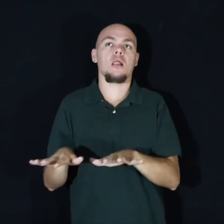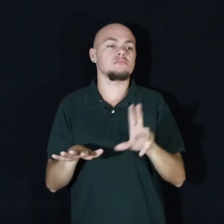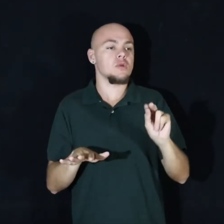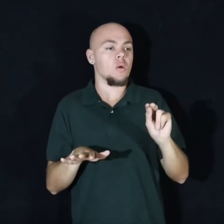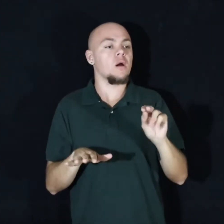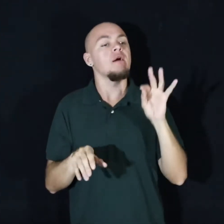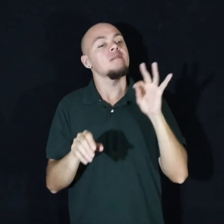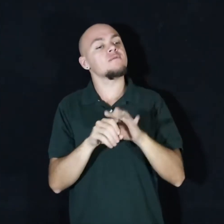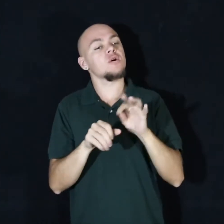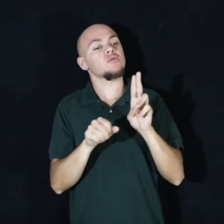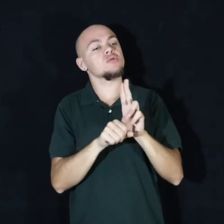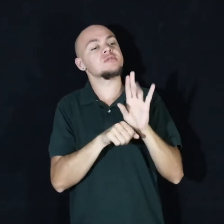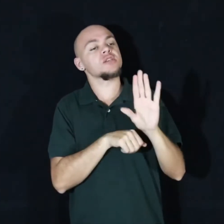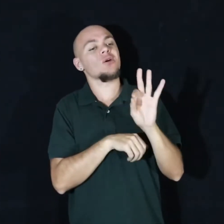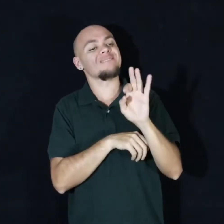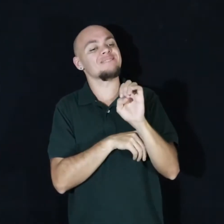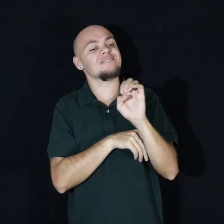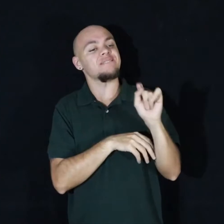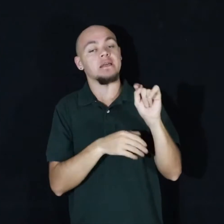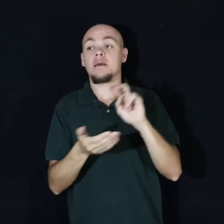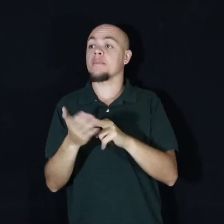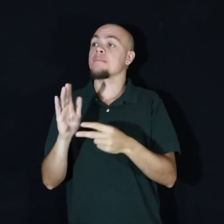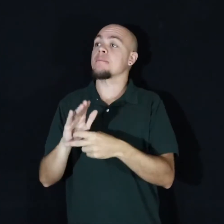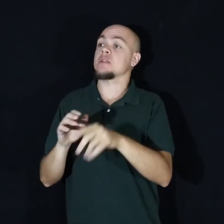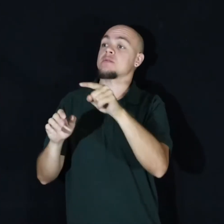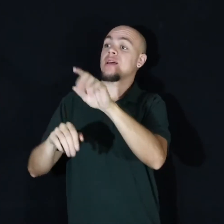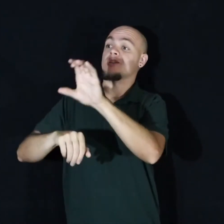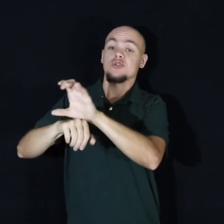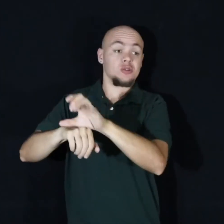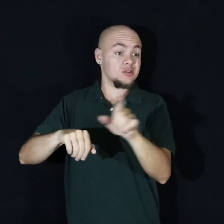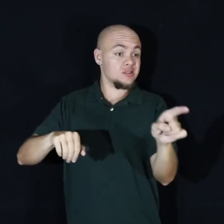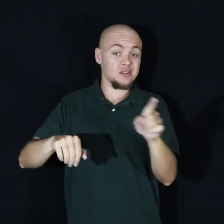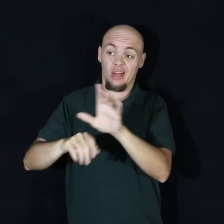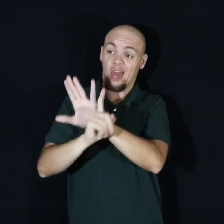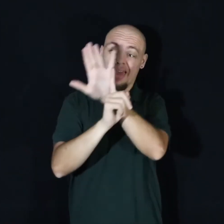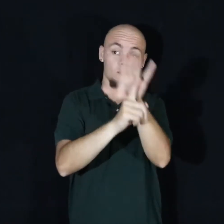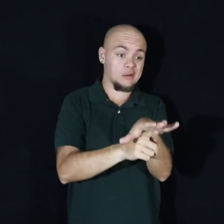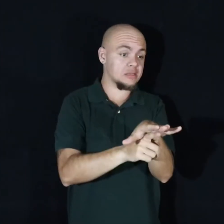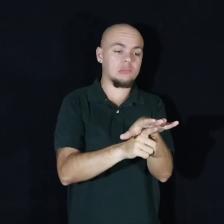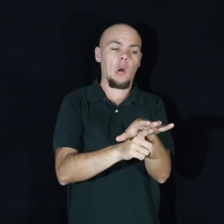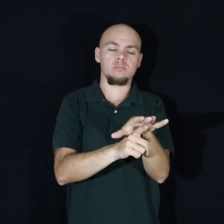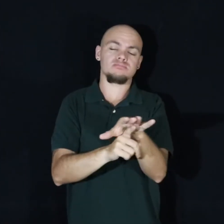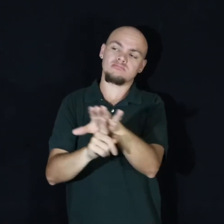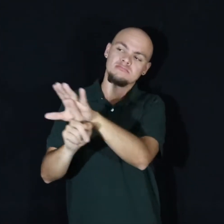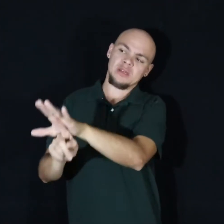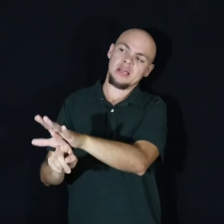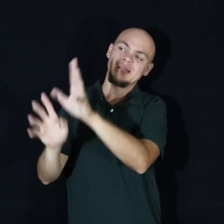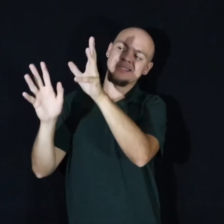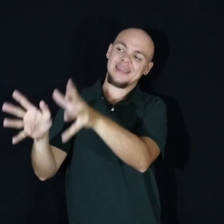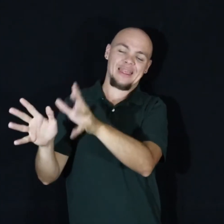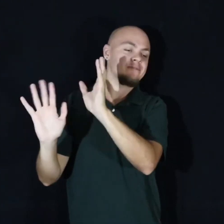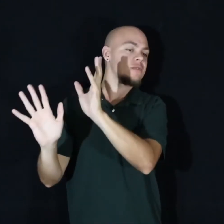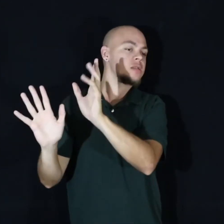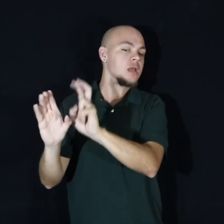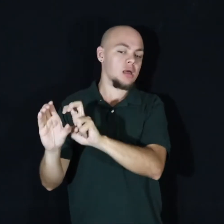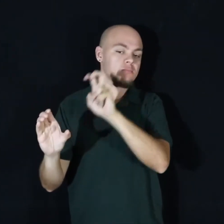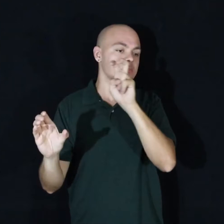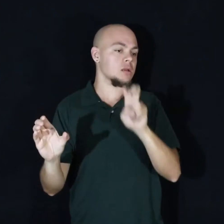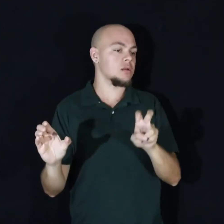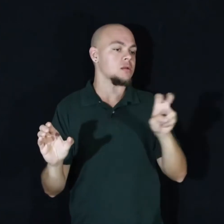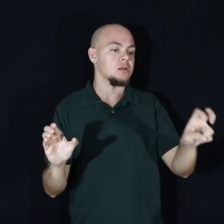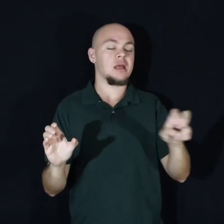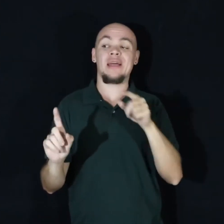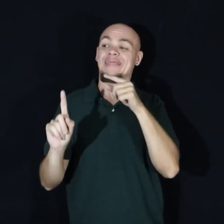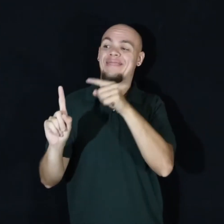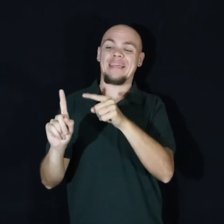be active. If you want to be an activist, if you want to vote with your feet, then you should stand up and leave and go find another denomination. Because